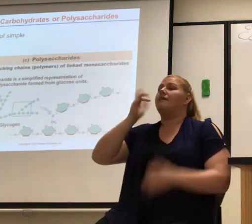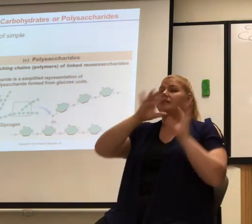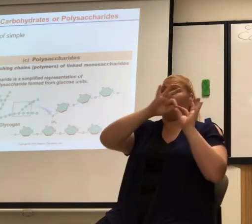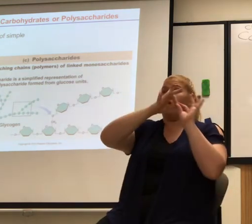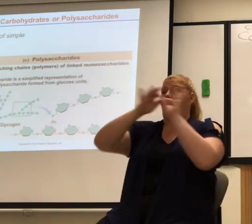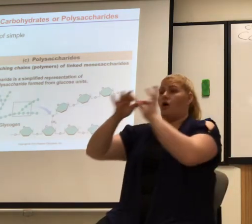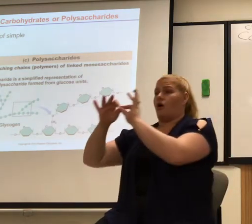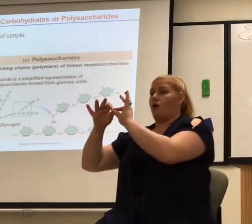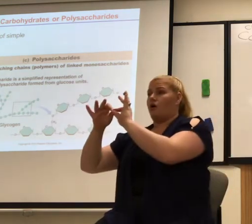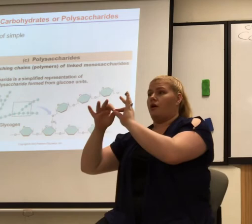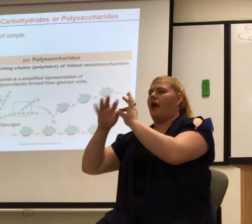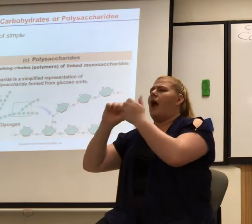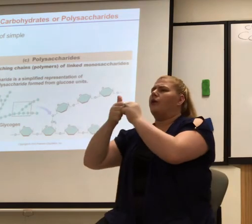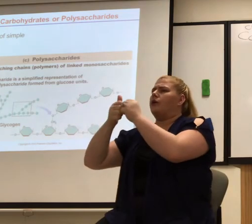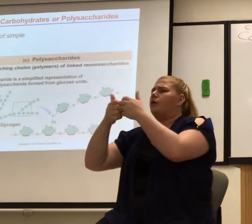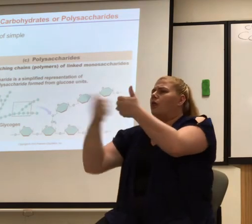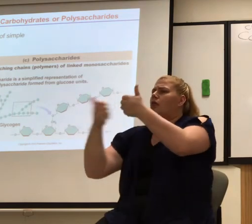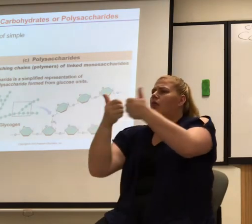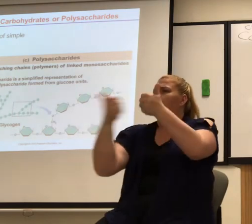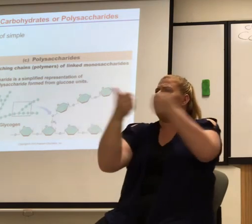down for your workout?